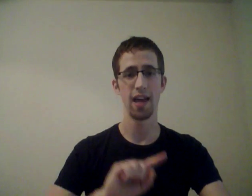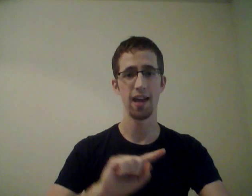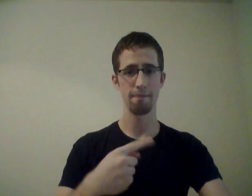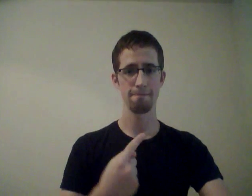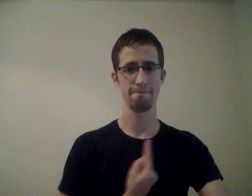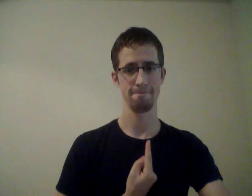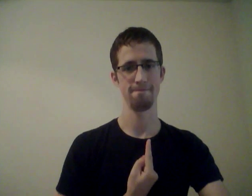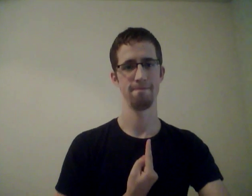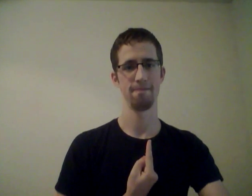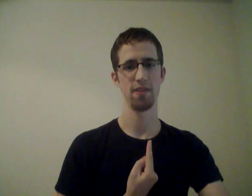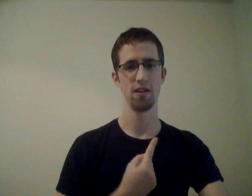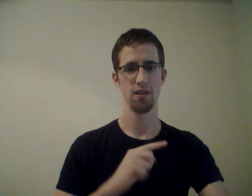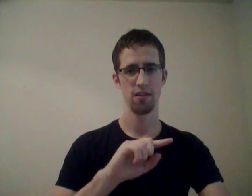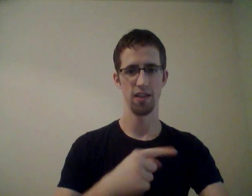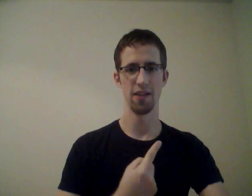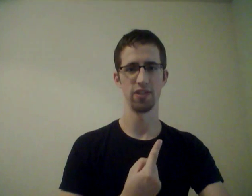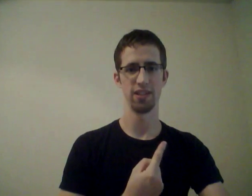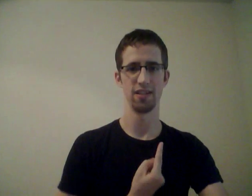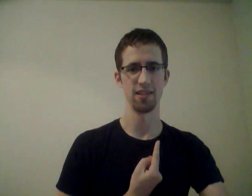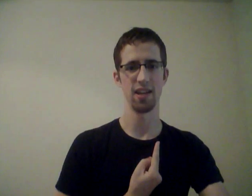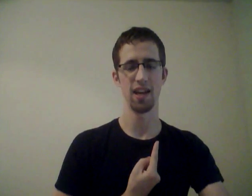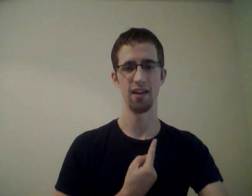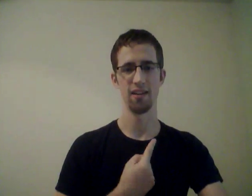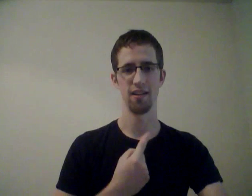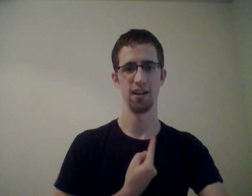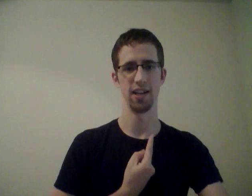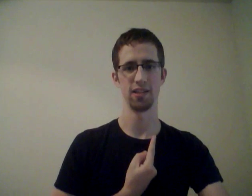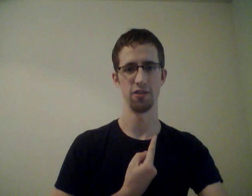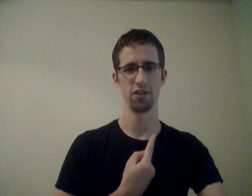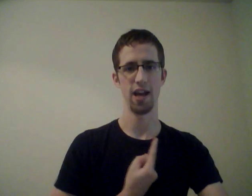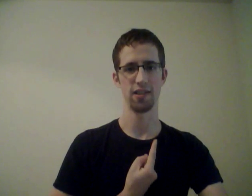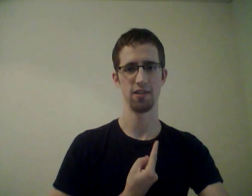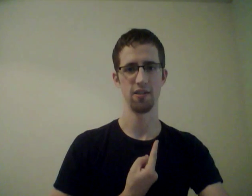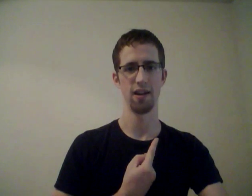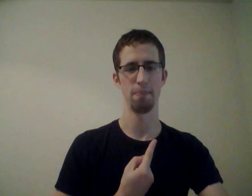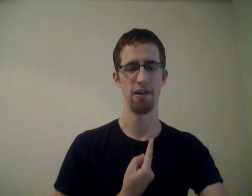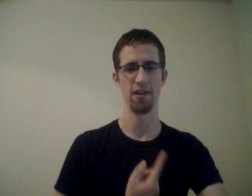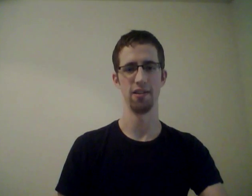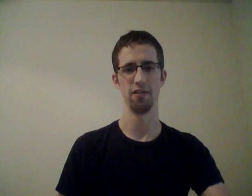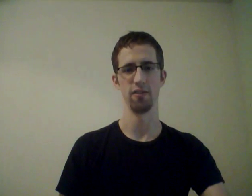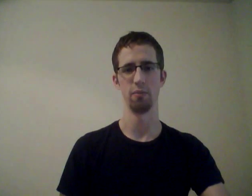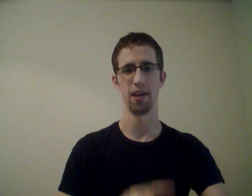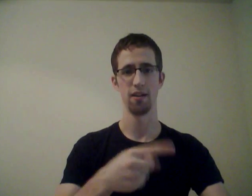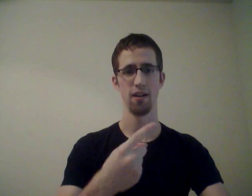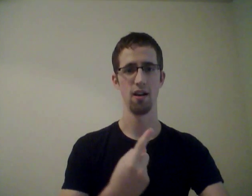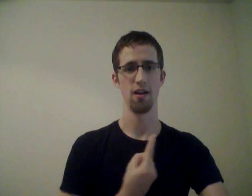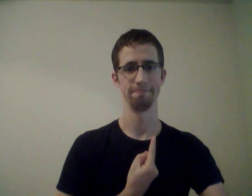then the emphasis is in against your chest. You kind of pound it in there a little bit.